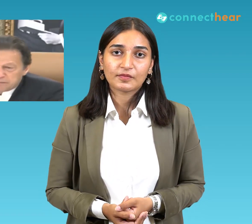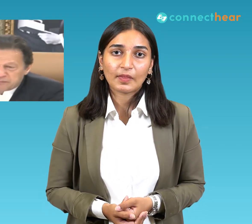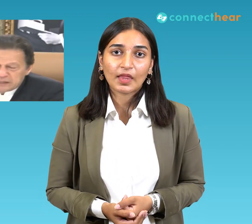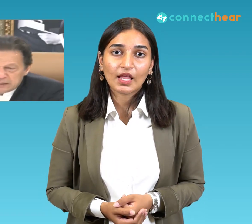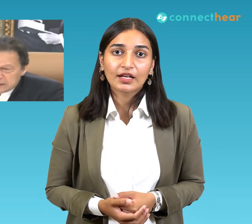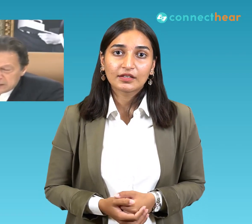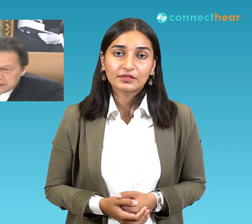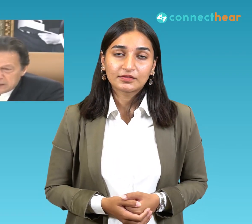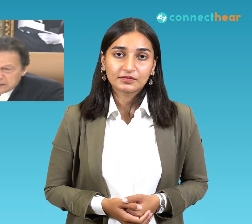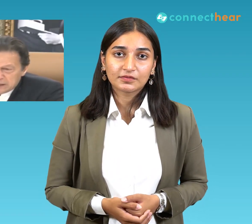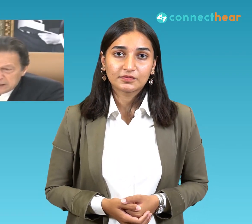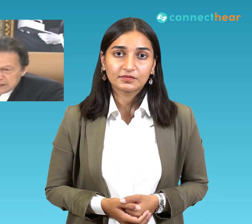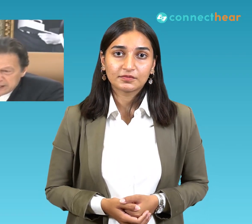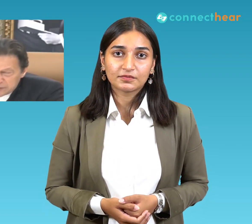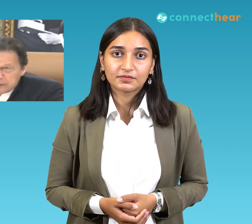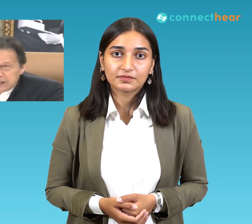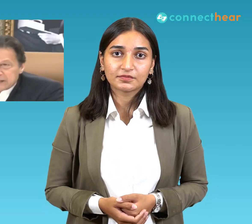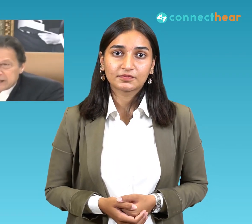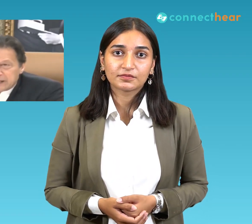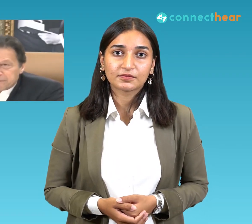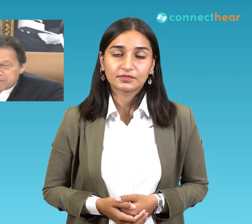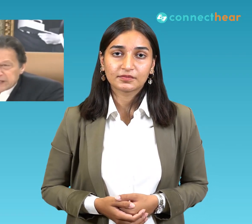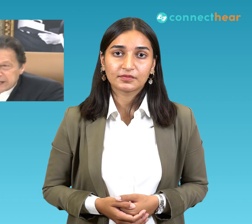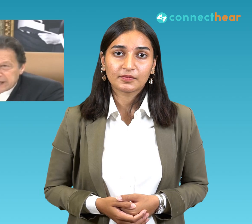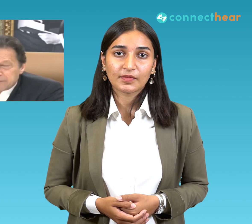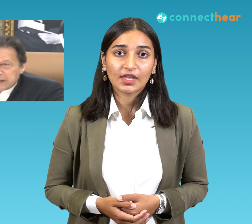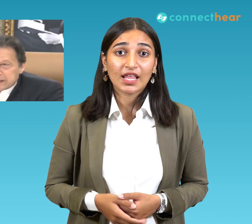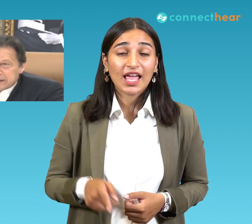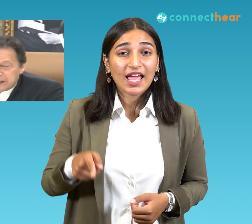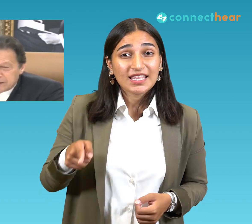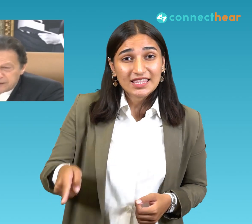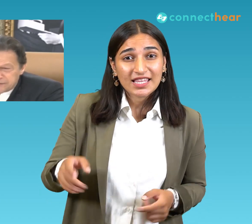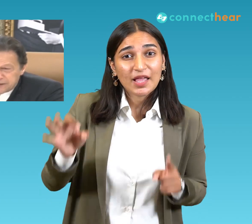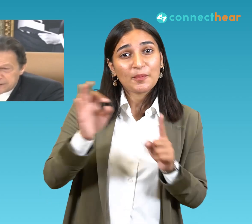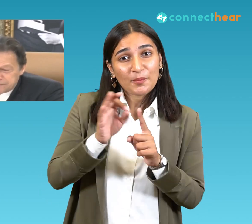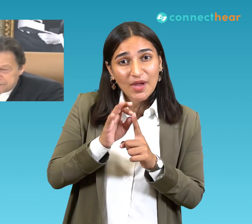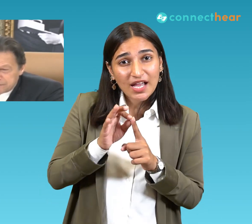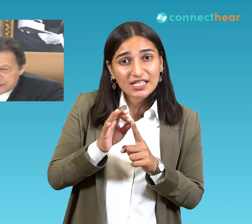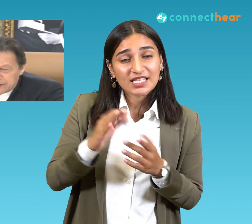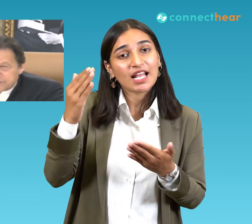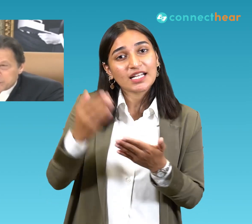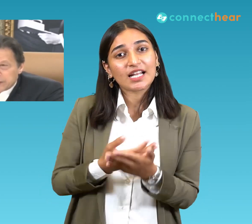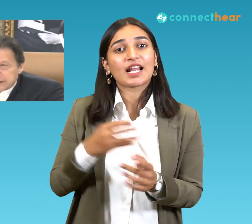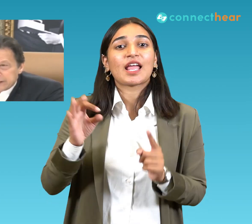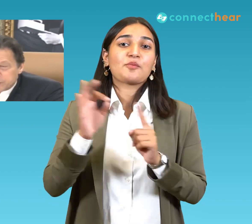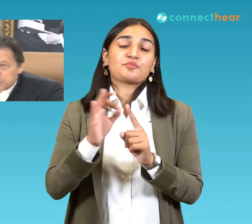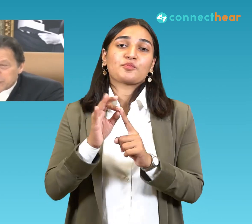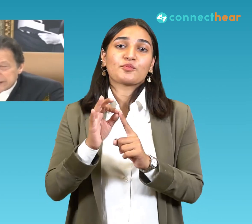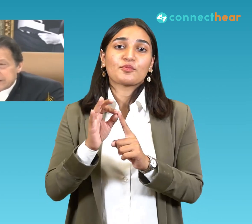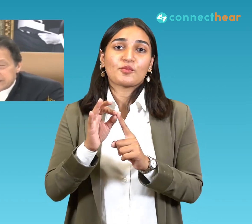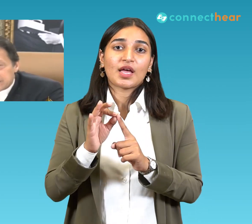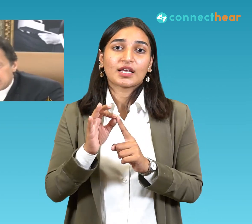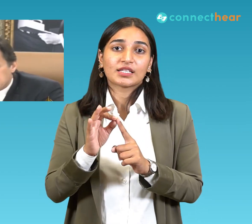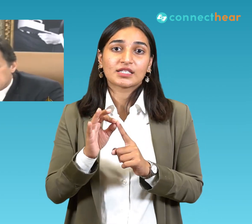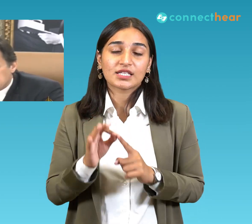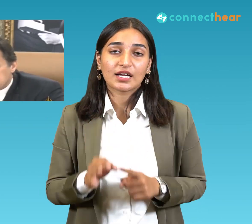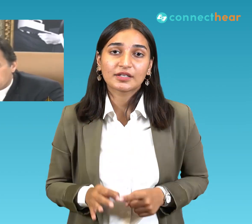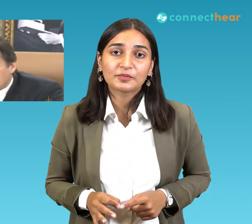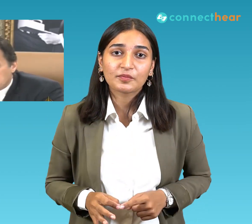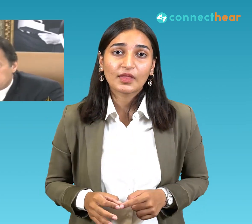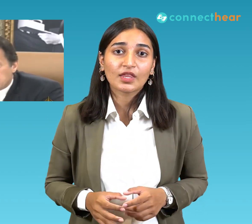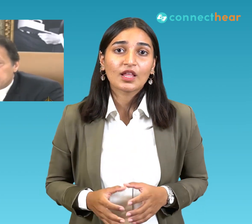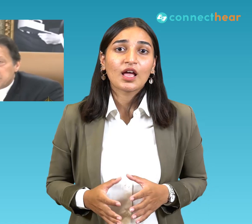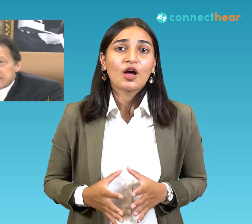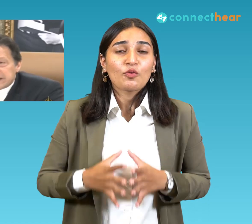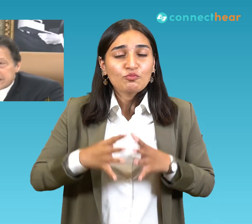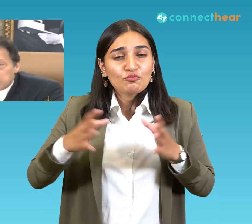So this Pakistan, the current Pakistan of the 220s, is